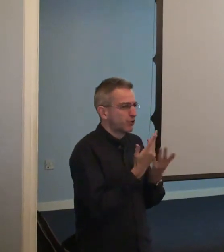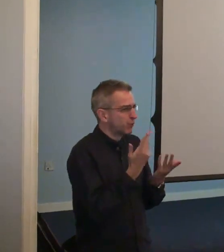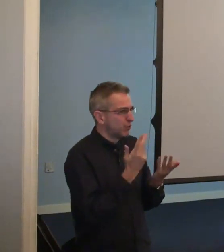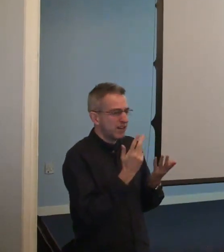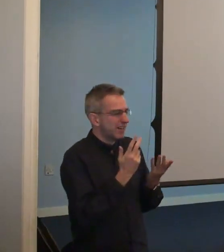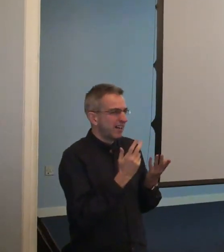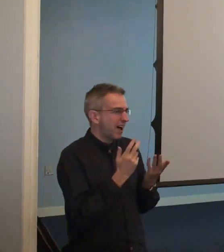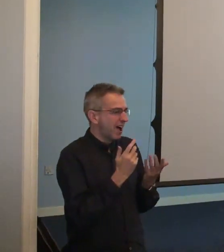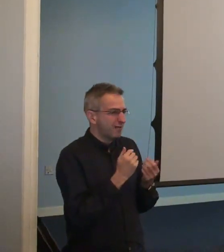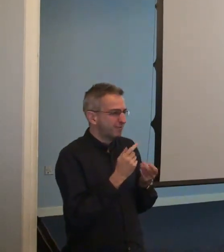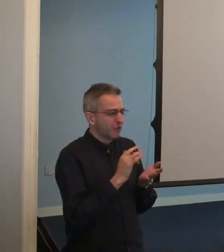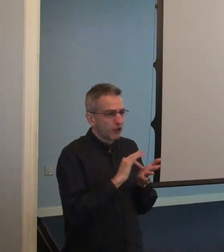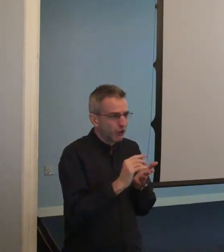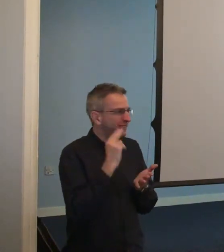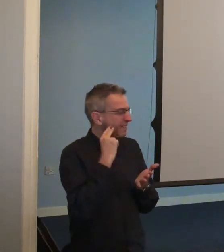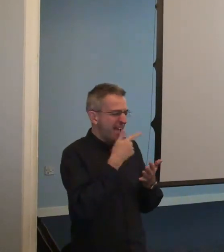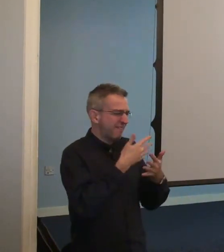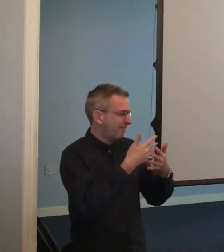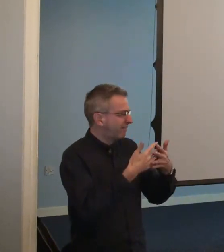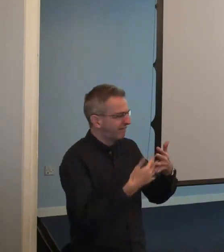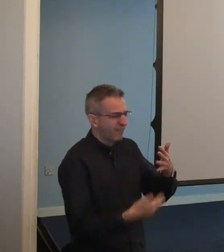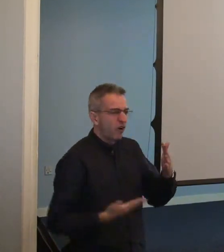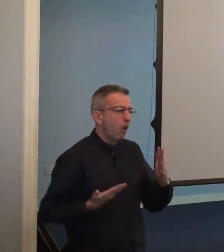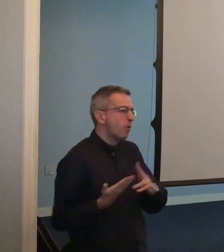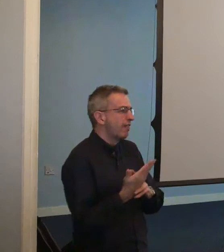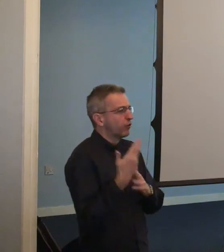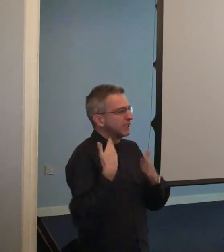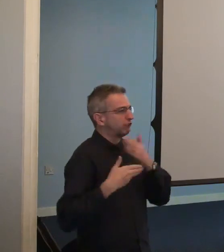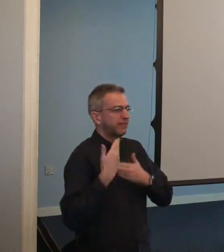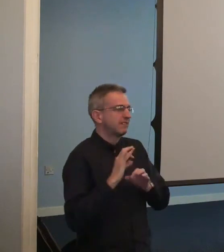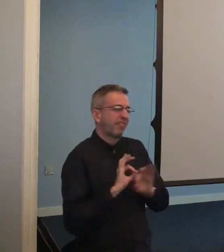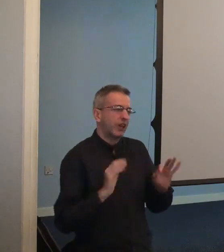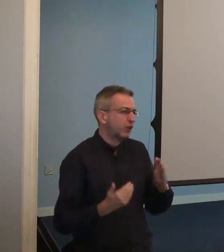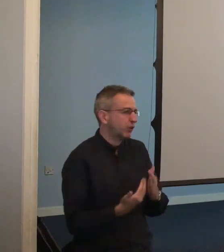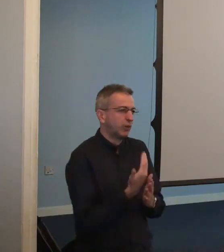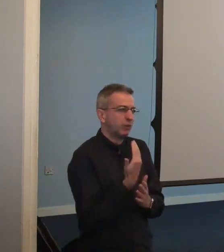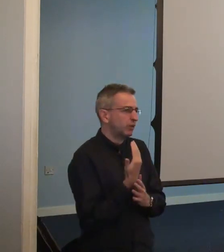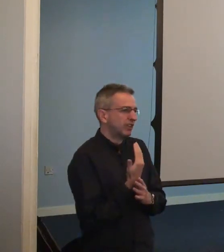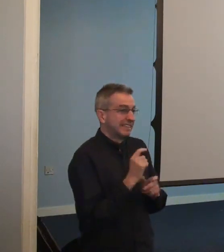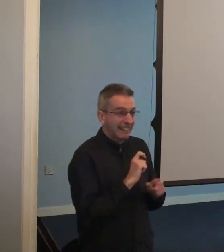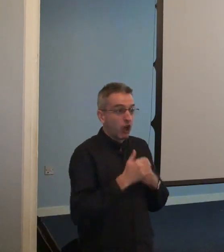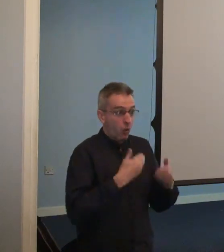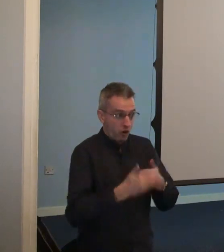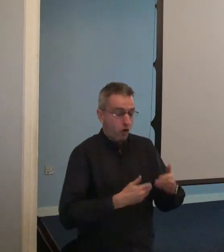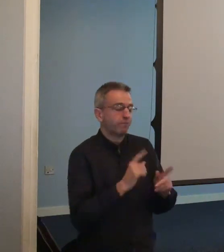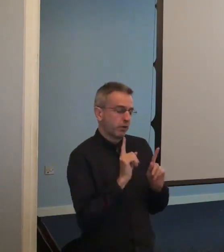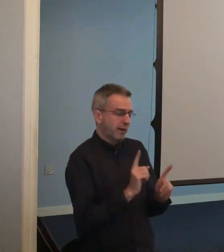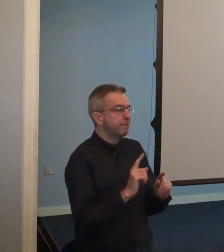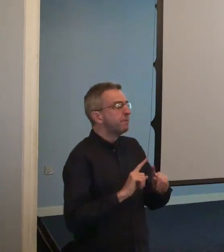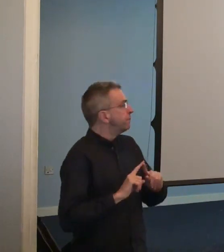people have had attempts to try to wipe out deaf people, to try and cure deafness, try and fix deaf people, and we see this right the way through history. It's not new,